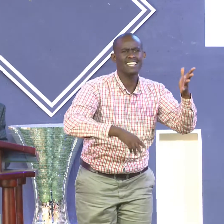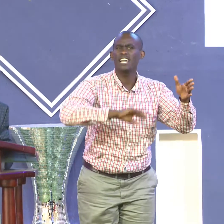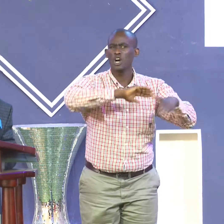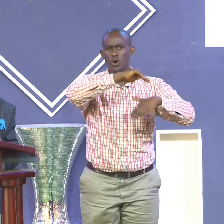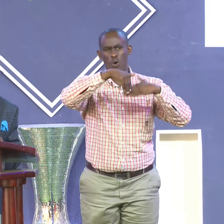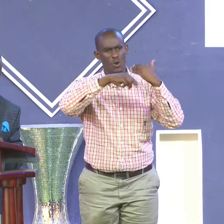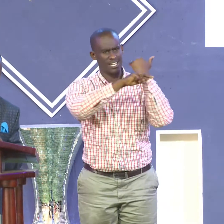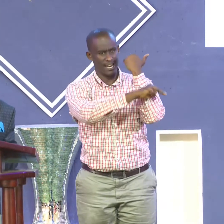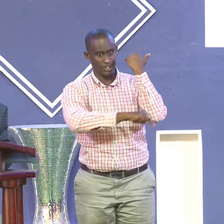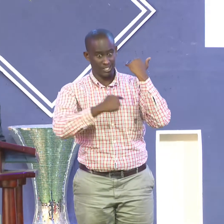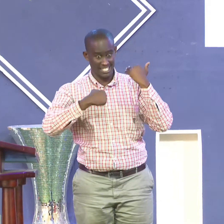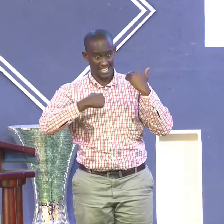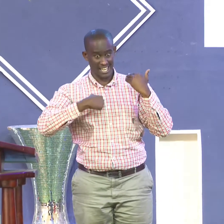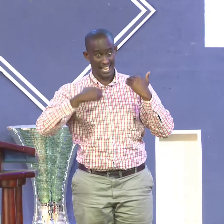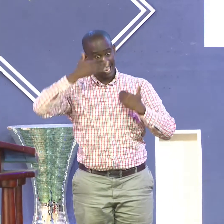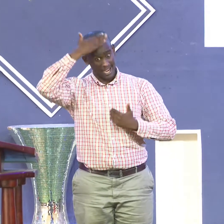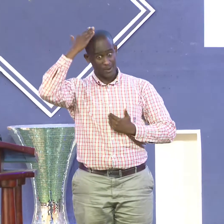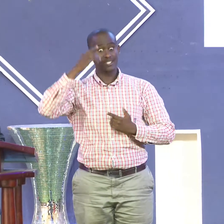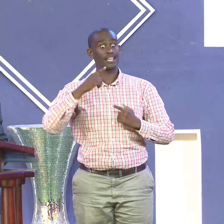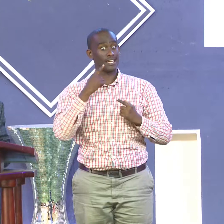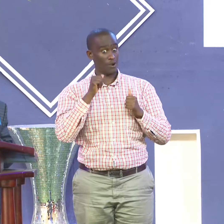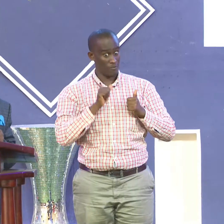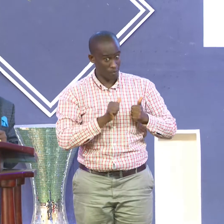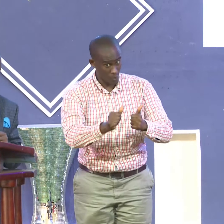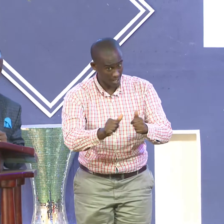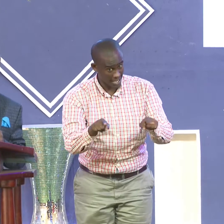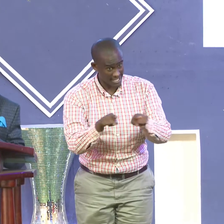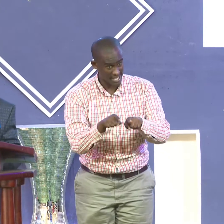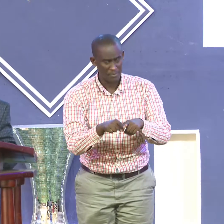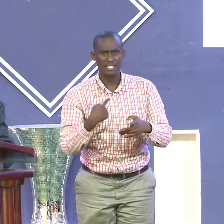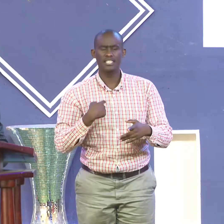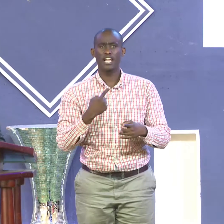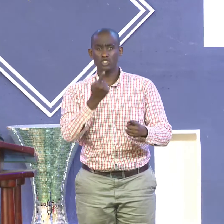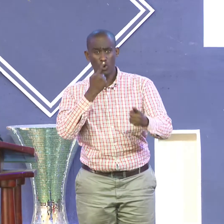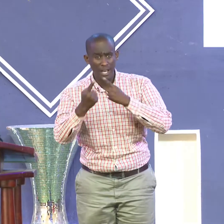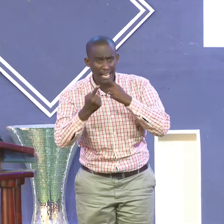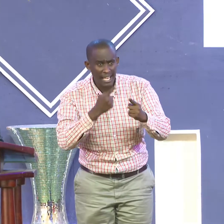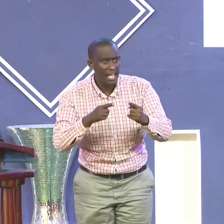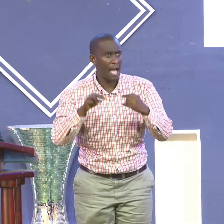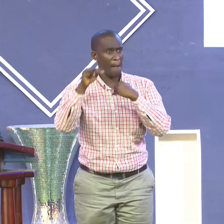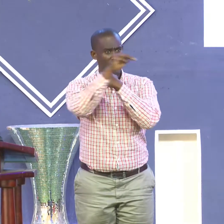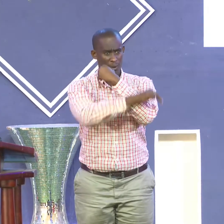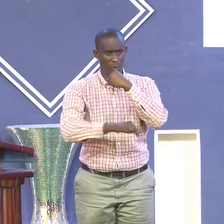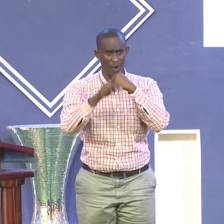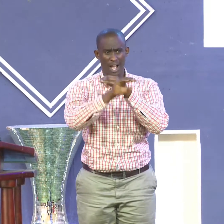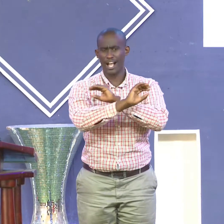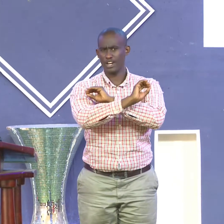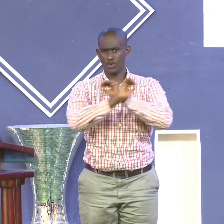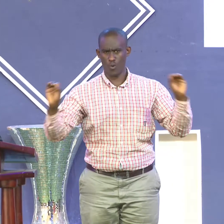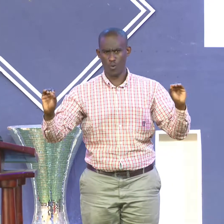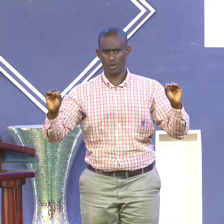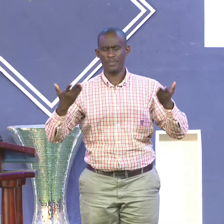ngenda okutambulira. That is where I'm going to move from. Sigenda kwogera ku mawanga. I won't speak about these nations. Ngenda kwogera